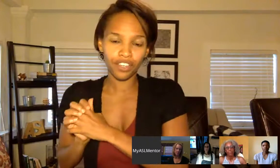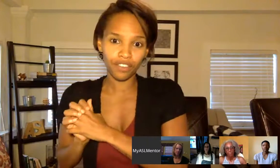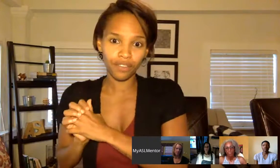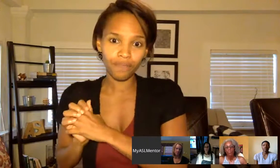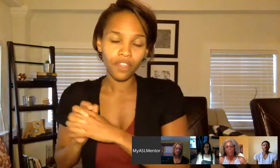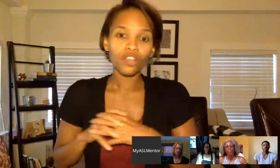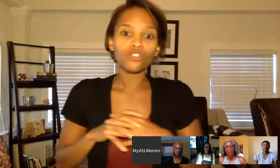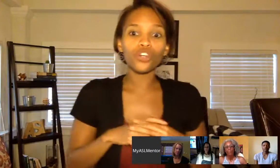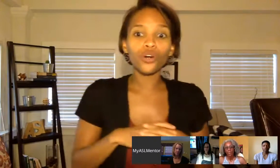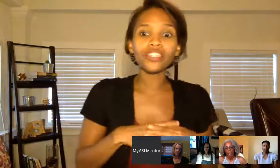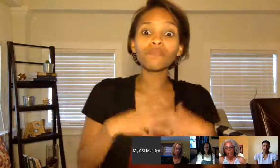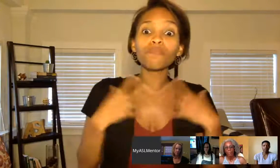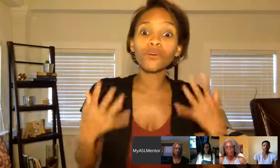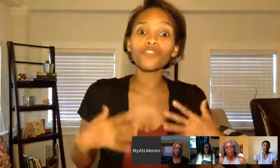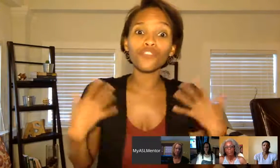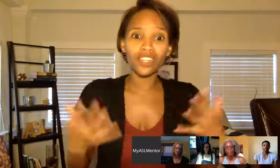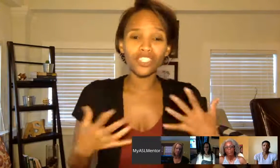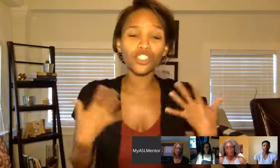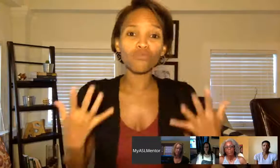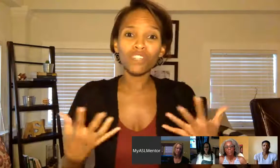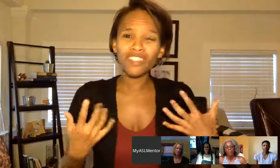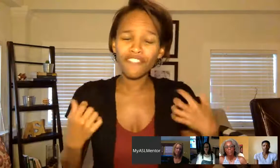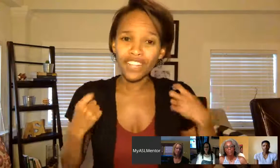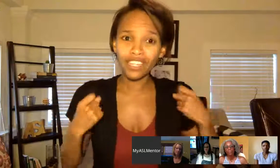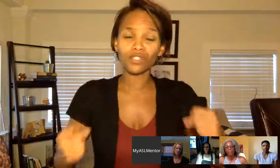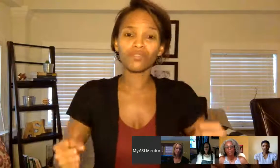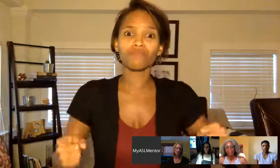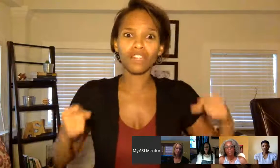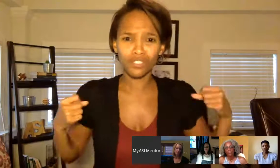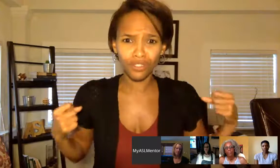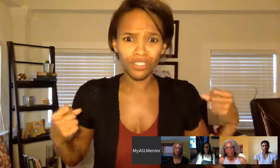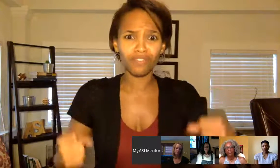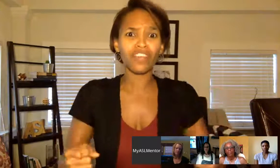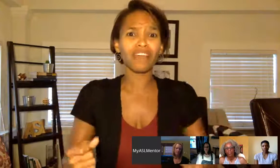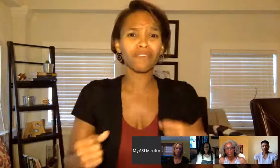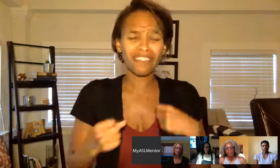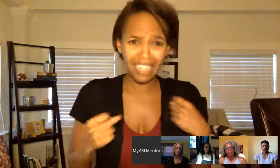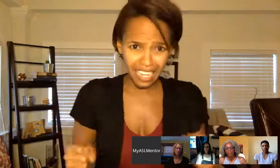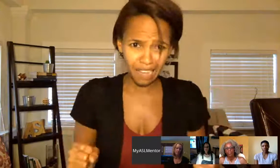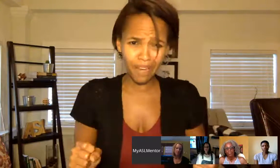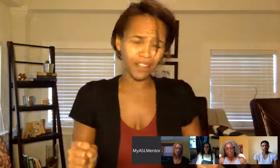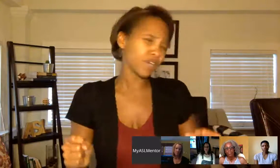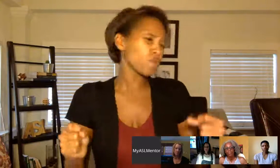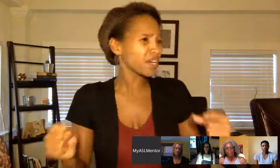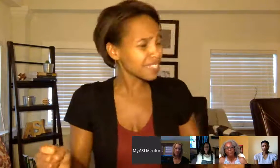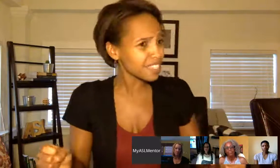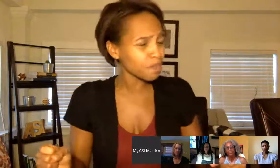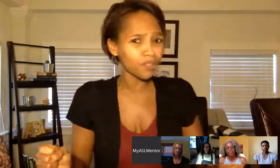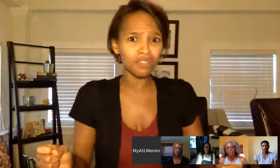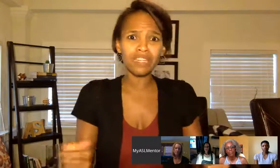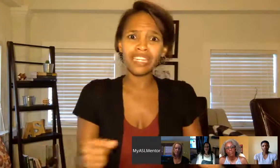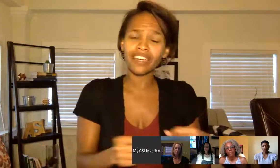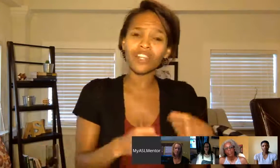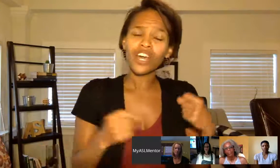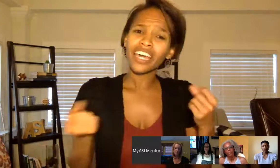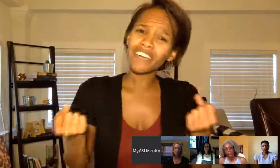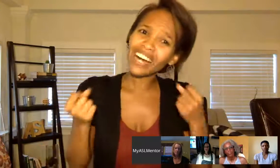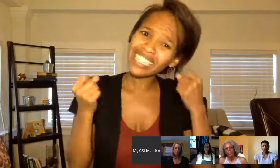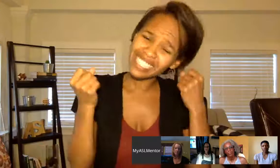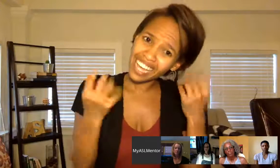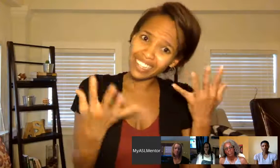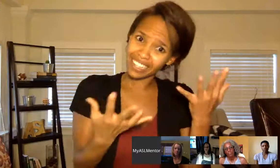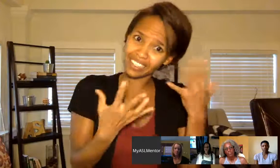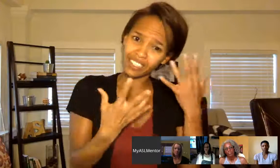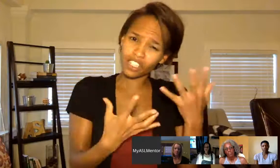we're given. So it's important for us to really flex those muscles and be thinking about, like, what is this person meaning? And if